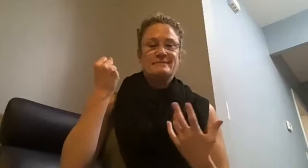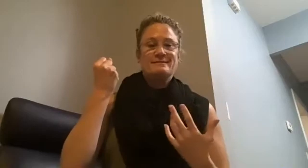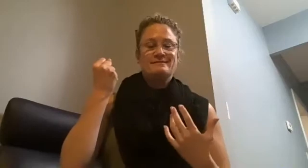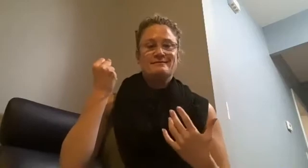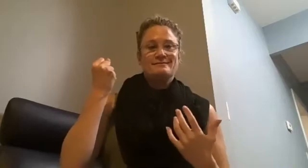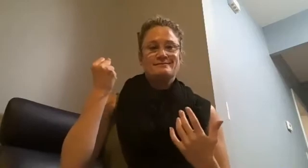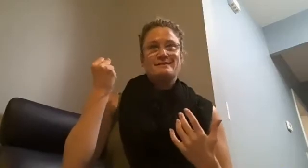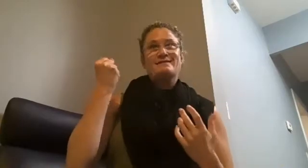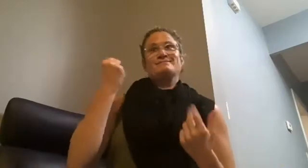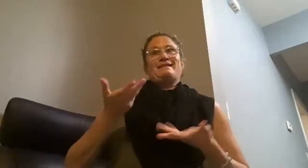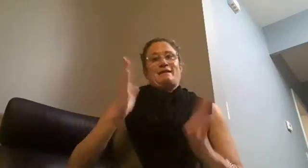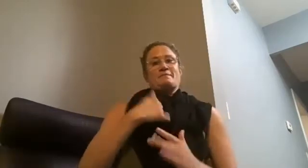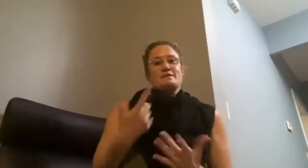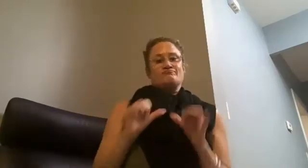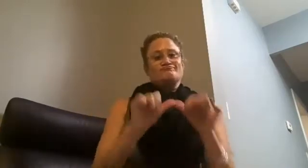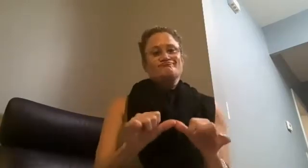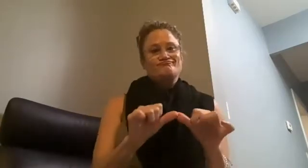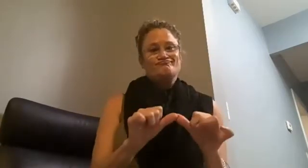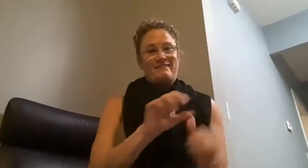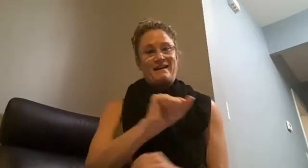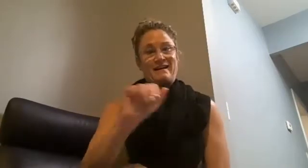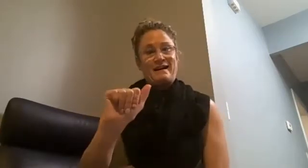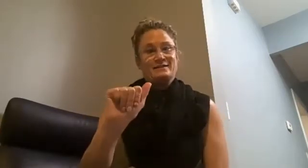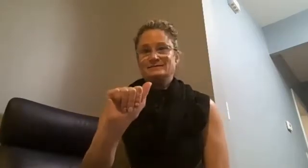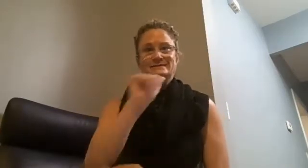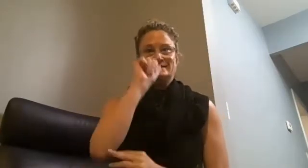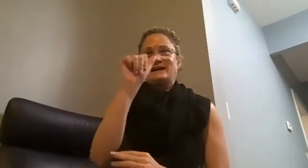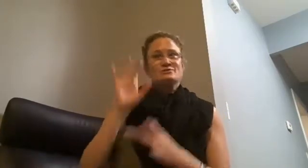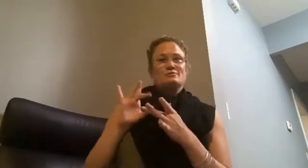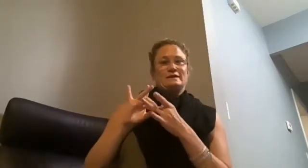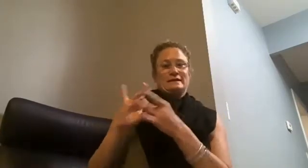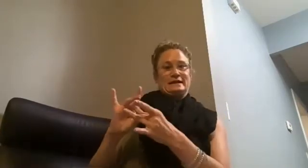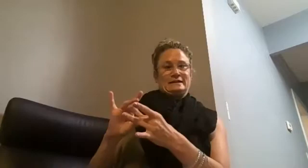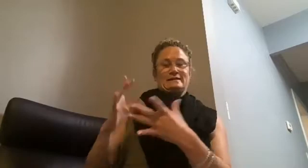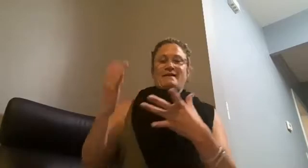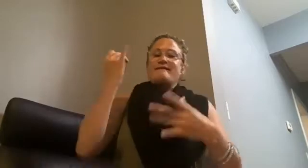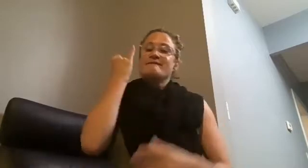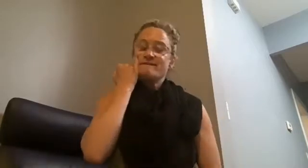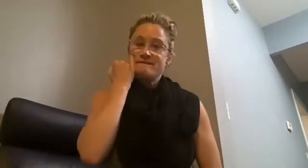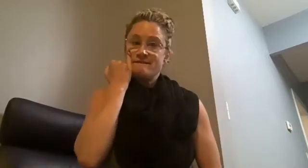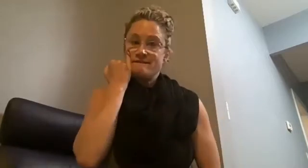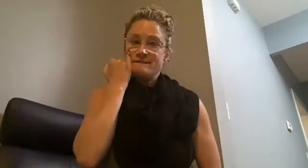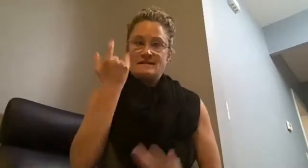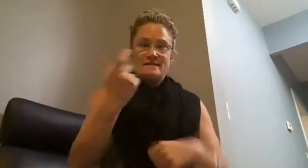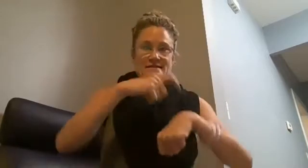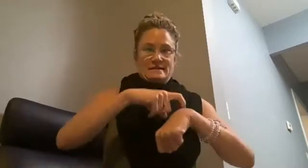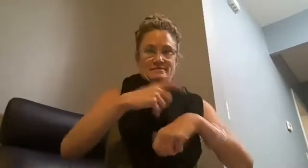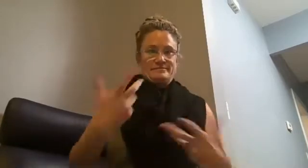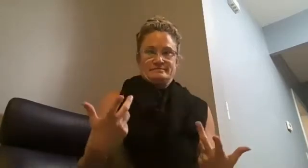that allowed me to stay in AA. The inability to not relate to what was being said, even if it was at times some of the most minute stuff. And it wasn't like